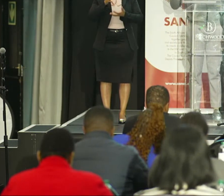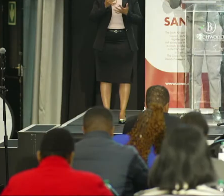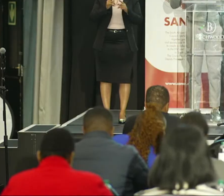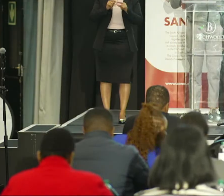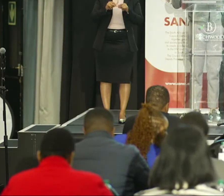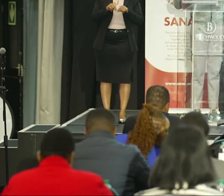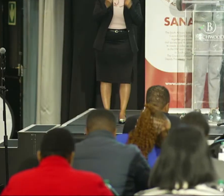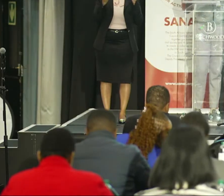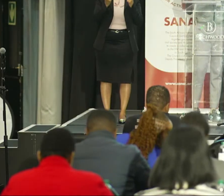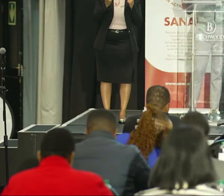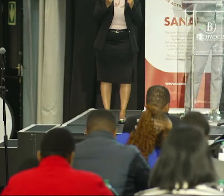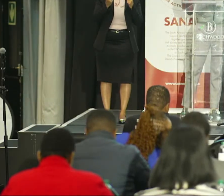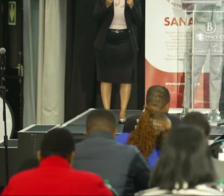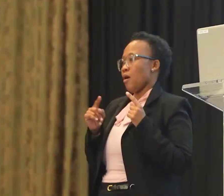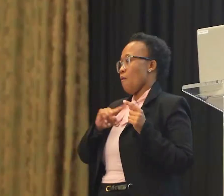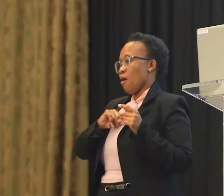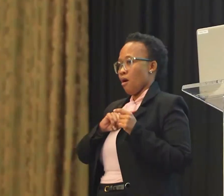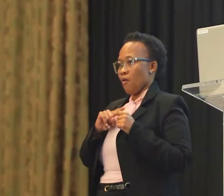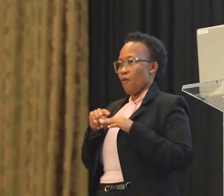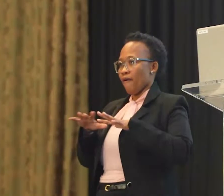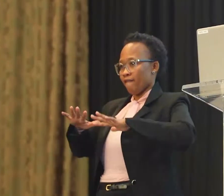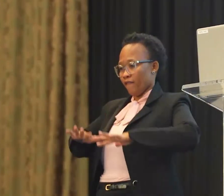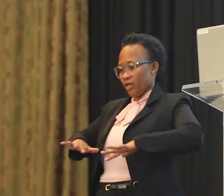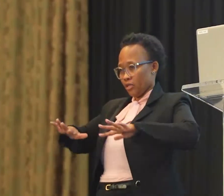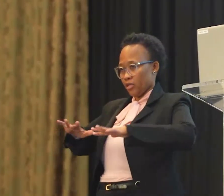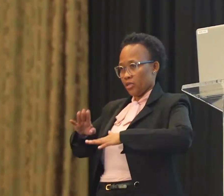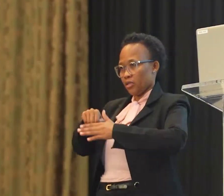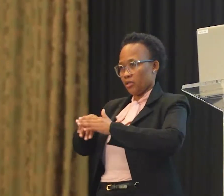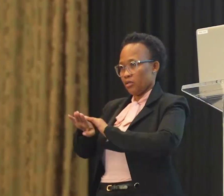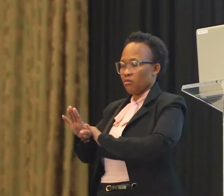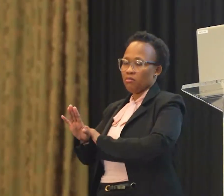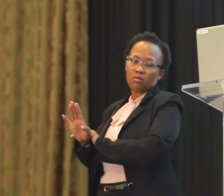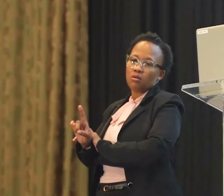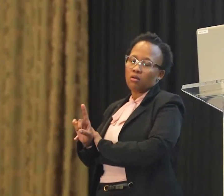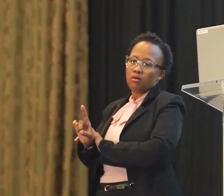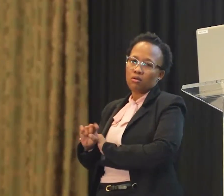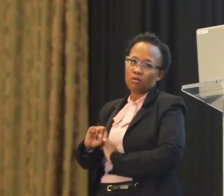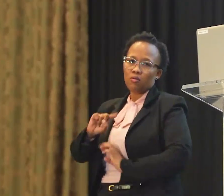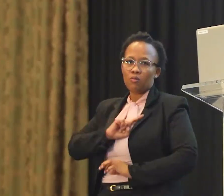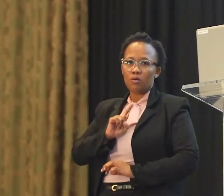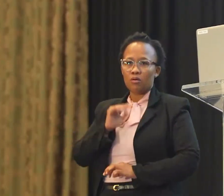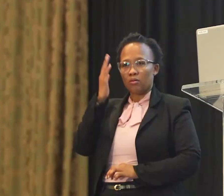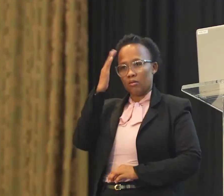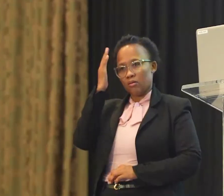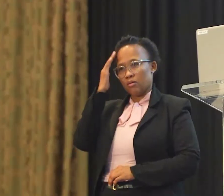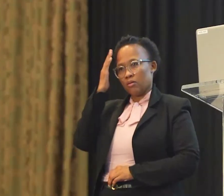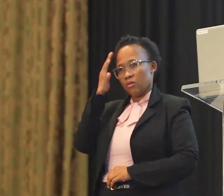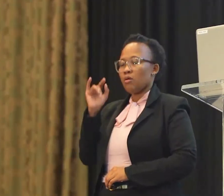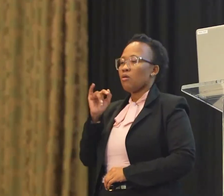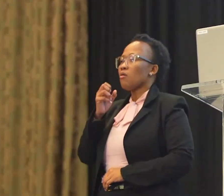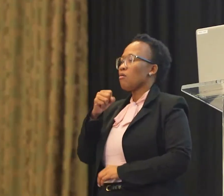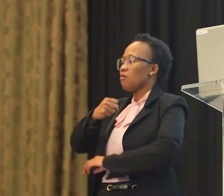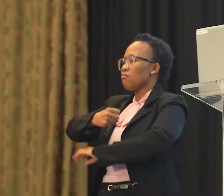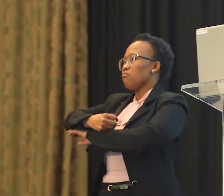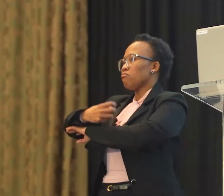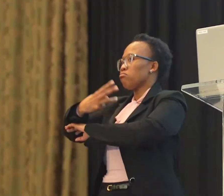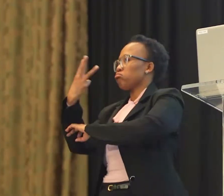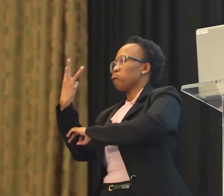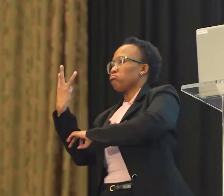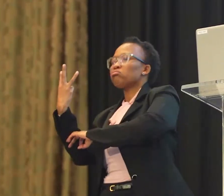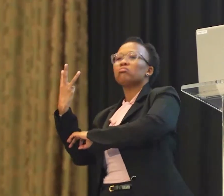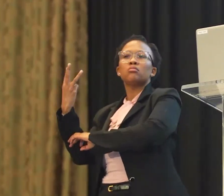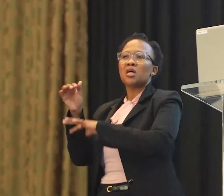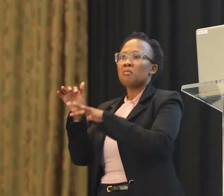don't go into facilities, because we very much know that you can't find members of key population in the clinic.